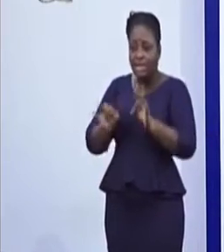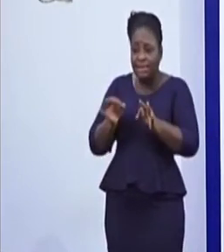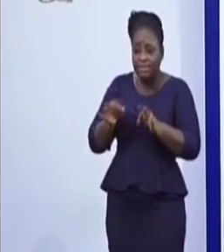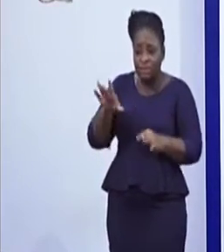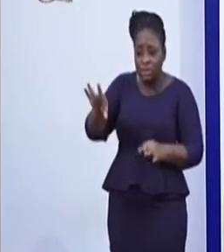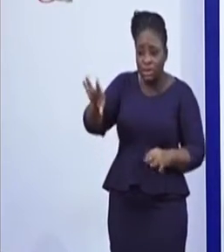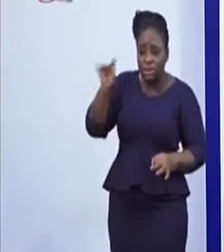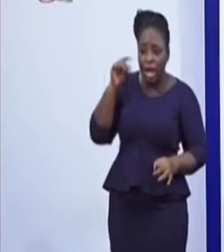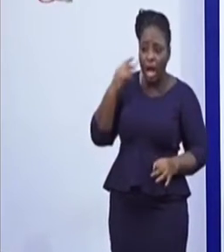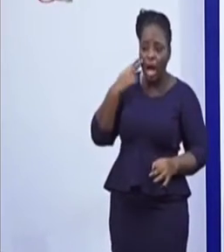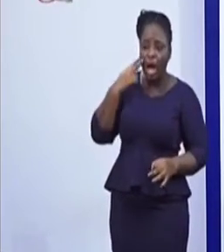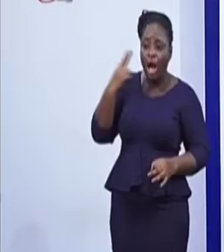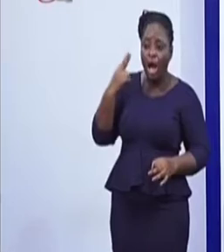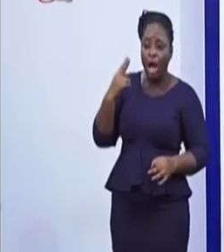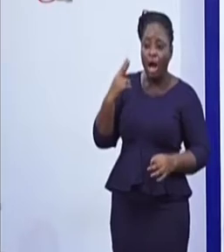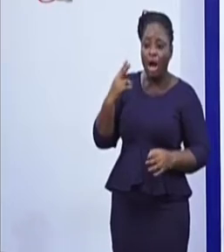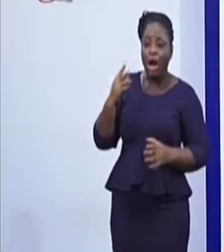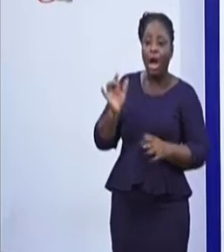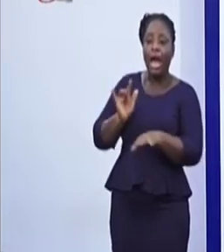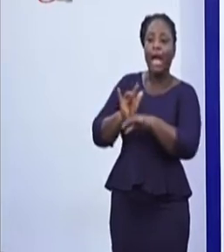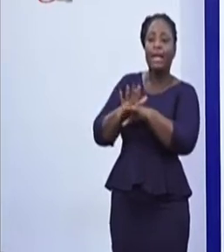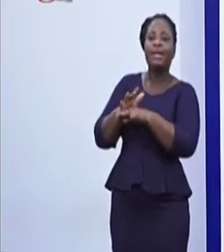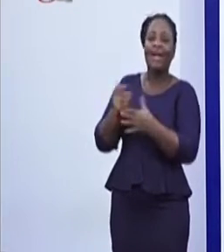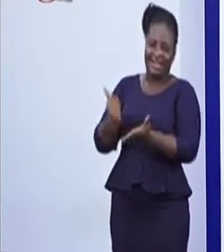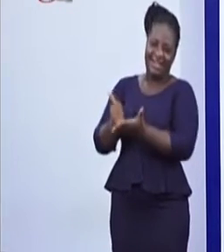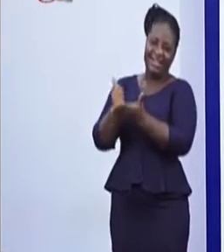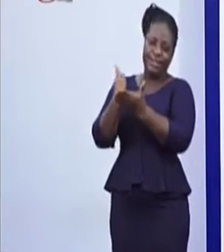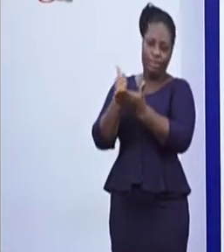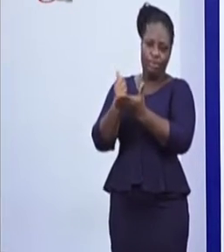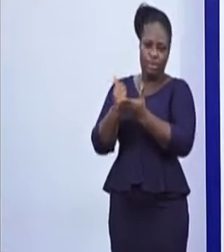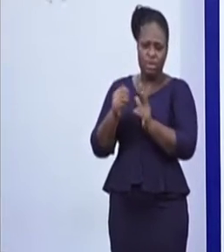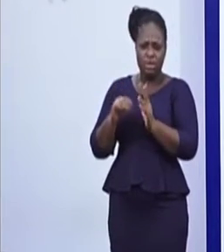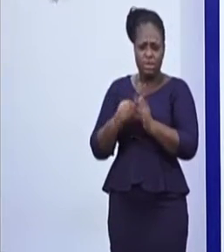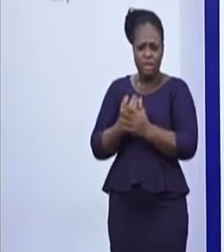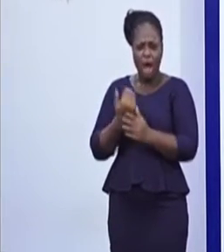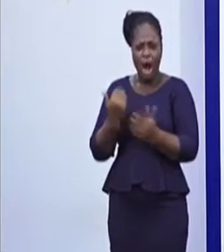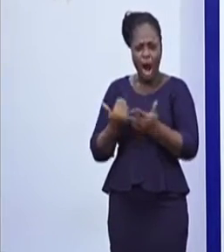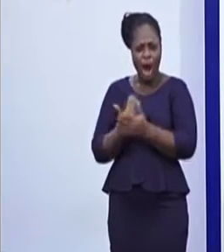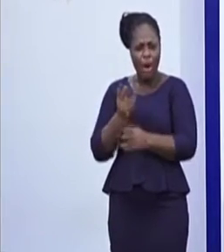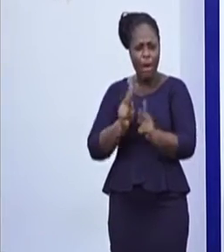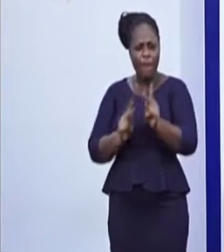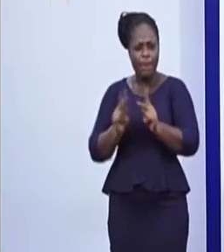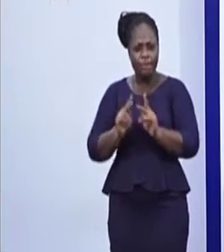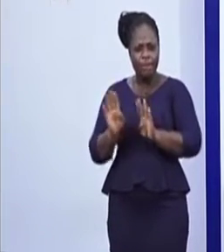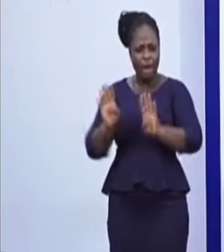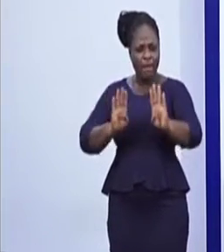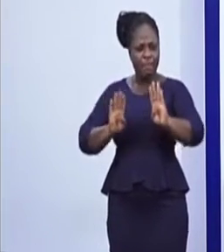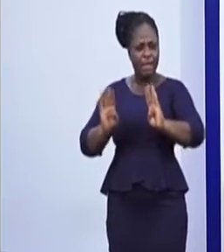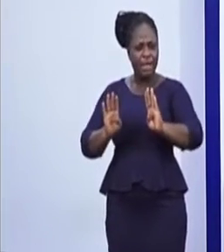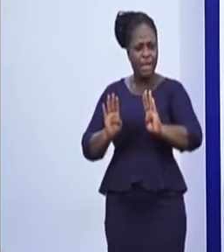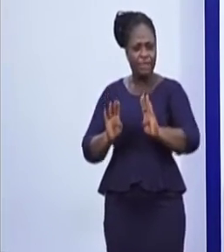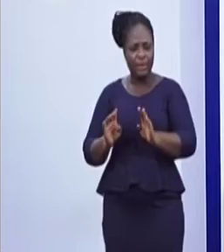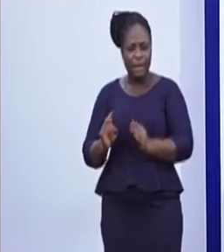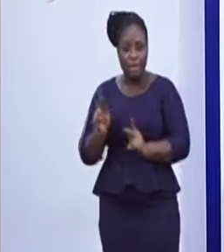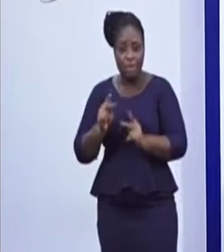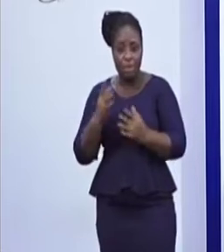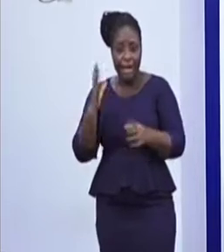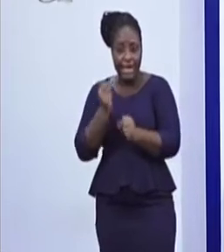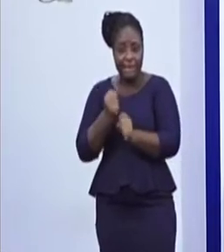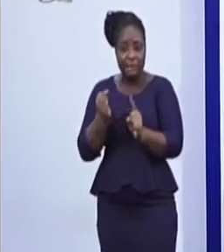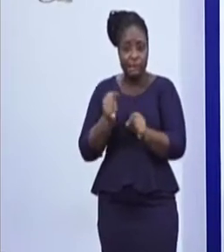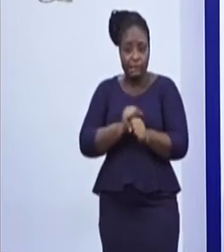ntema eni betumi aboa ba yenim said the way a enkrofo eye ni nti ebinum nya yare na no mo pese omo